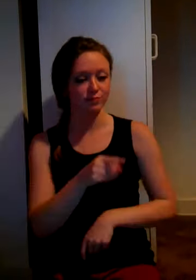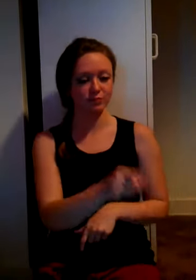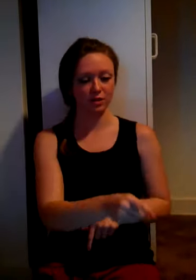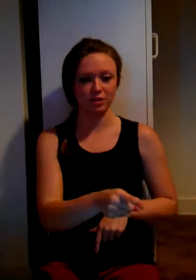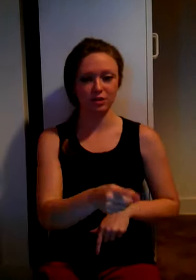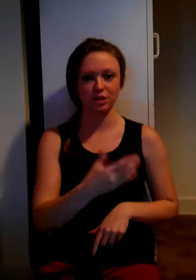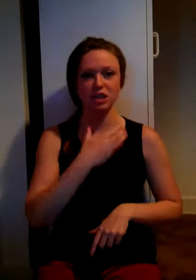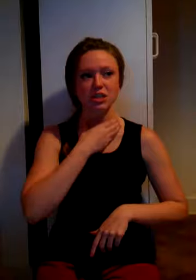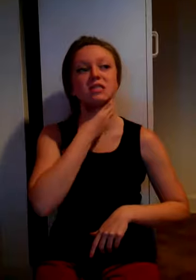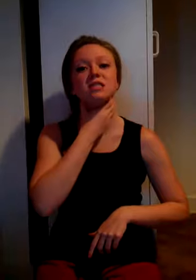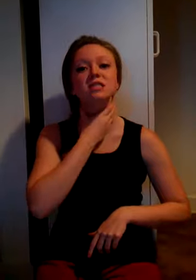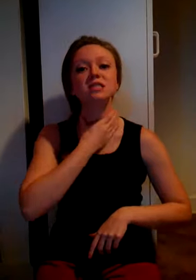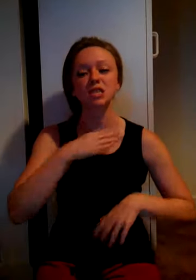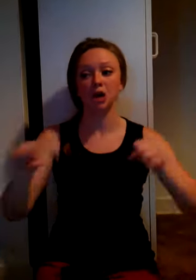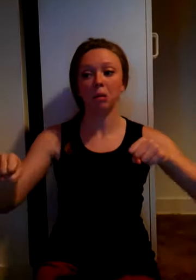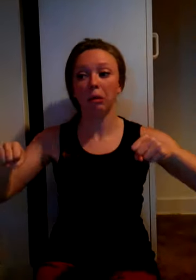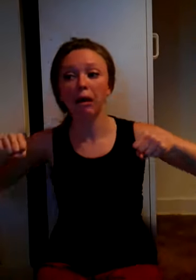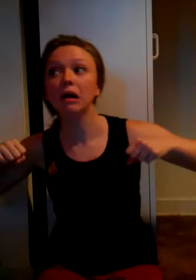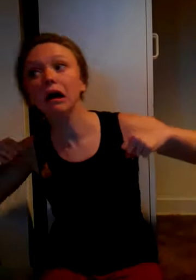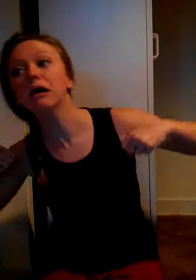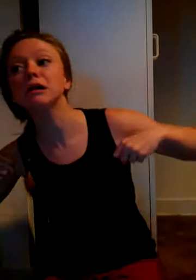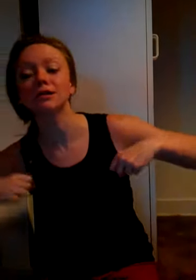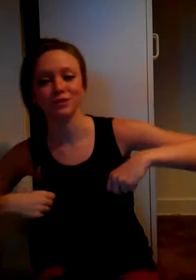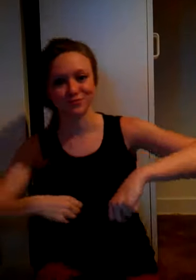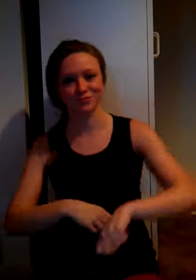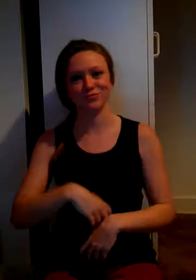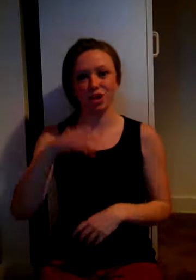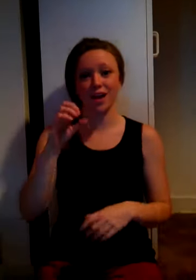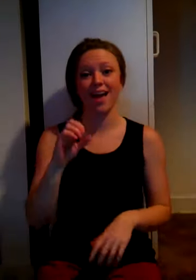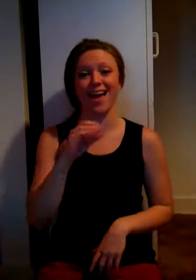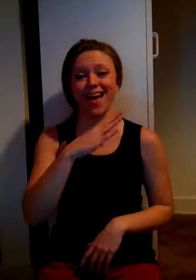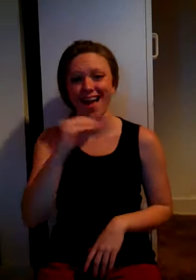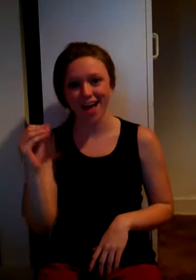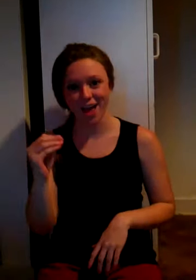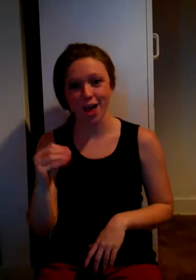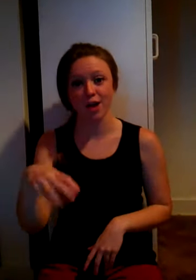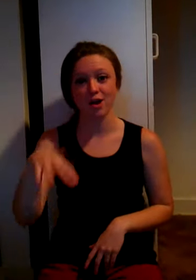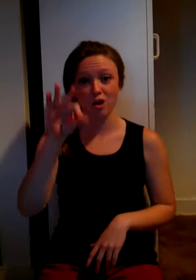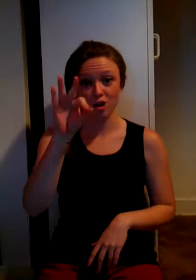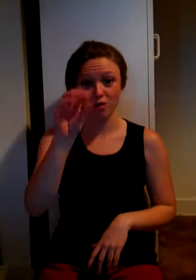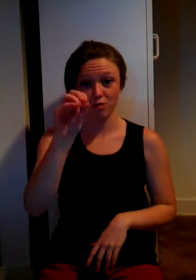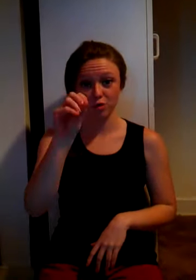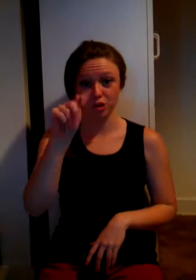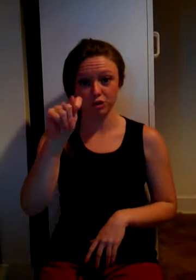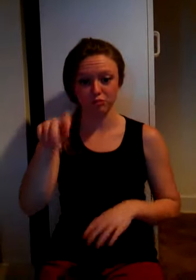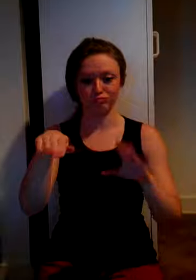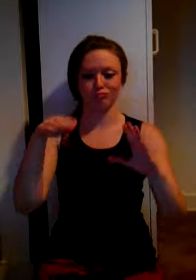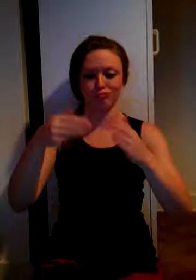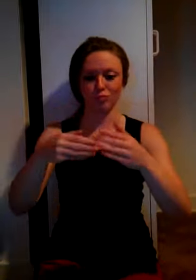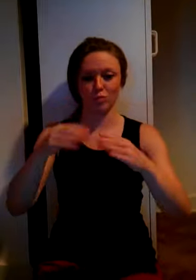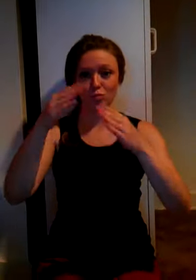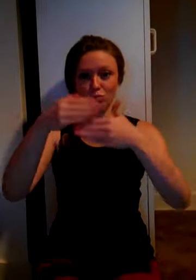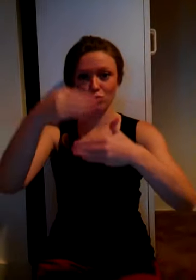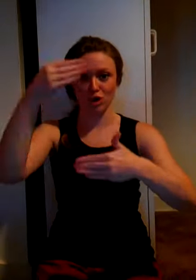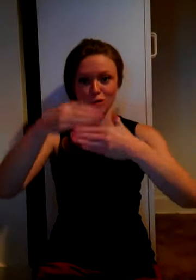window. What else? Putting his giant foot in the window. Yeah, he was trying to get her attention in all the wrong ways, wasn't he? Let's think about this, what we